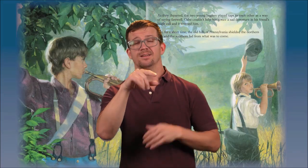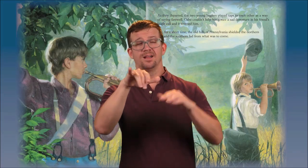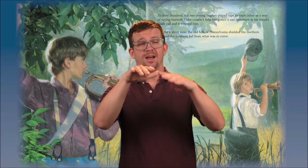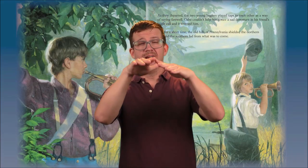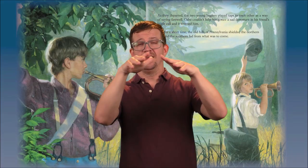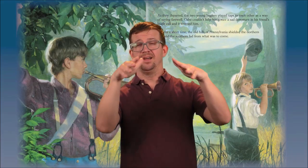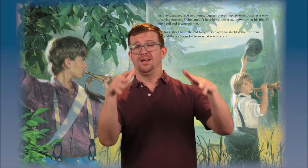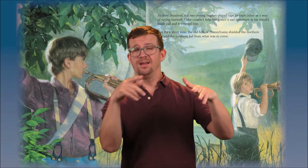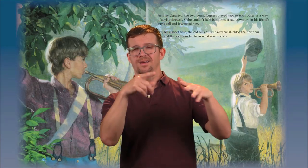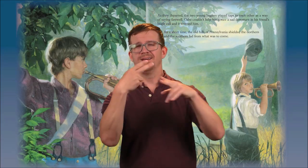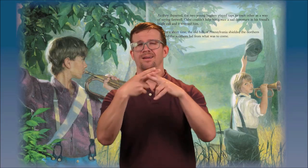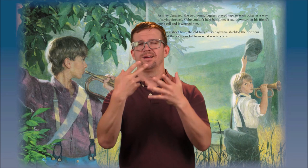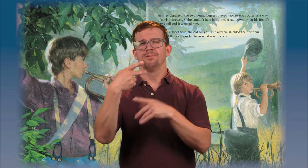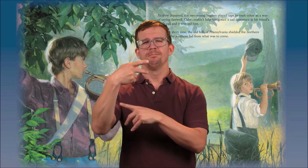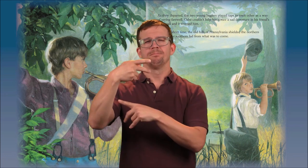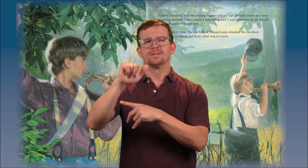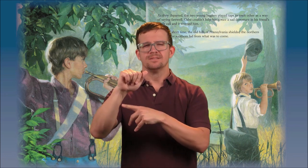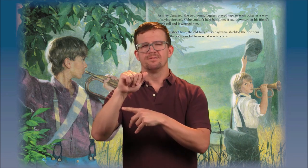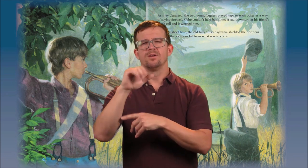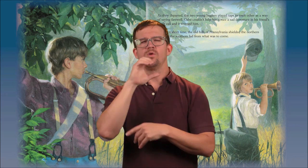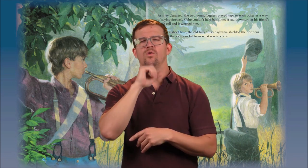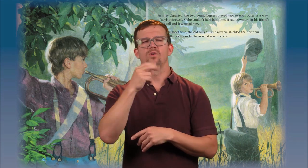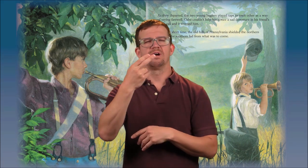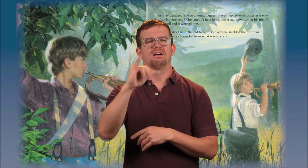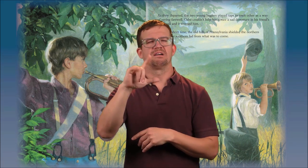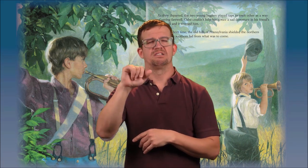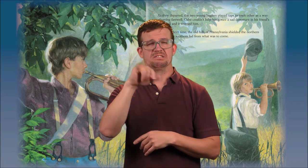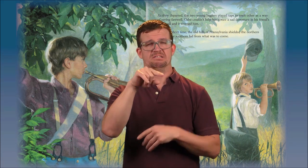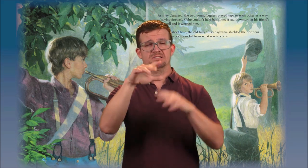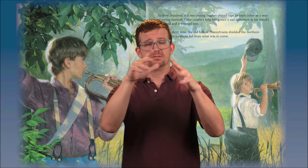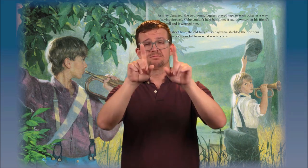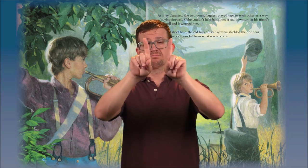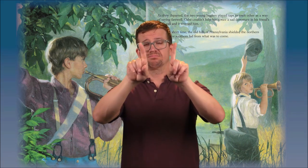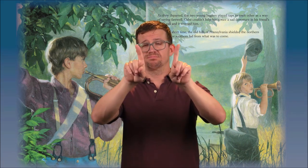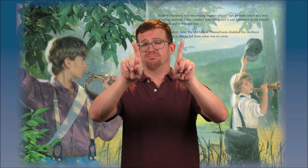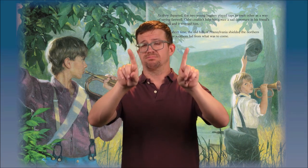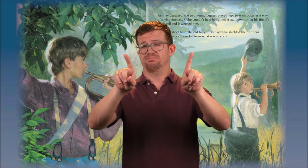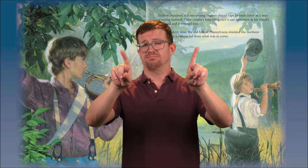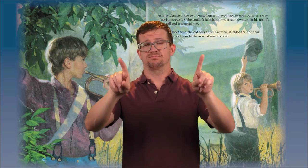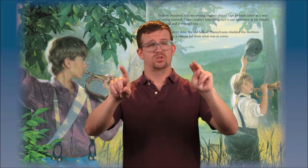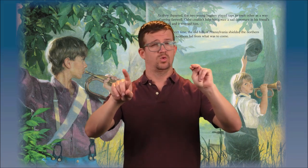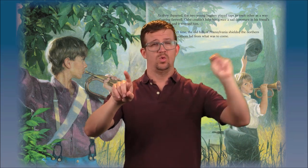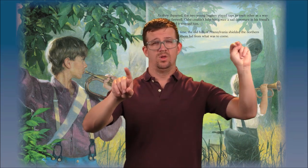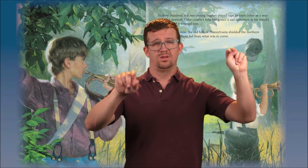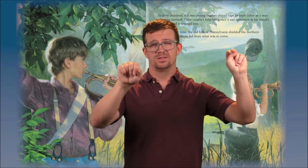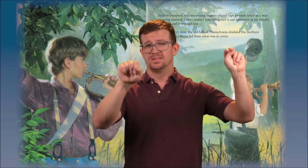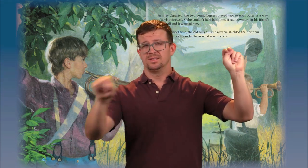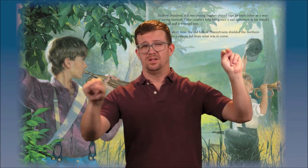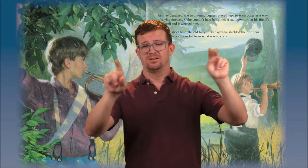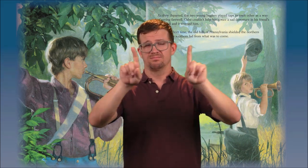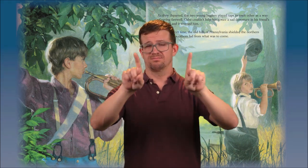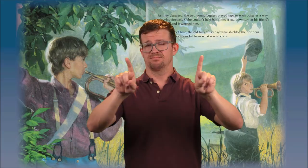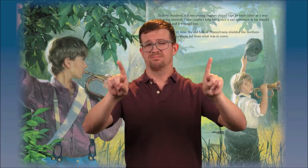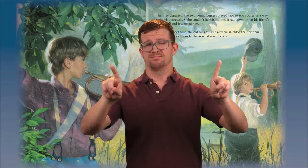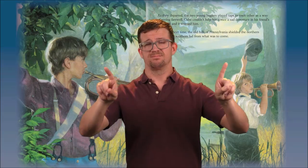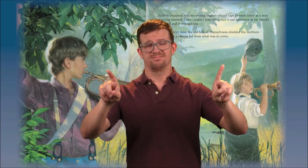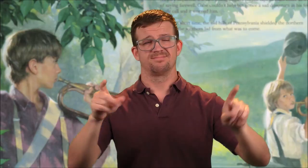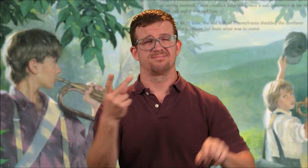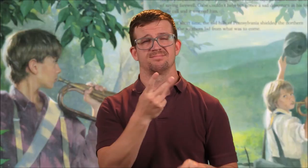for a short time, the old hills of Pennsylvania shielded the northern boy and the southern lad from what was